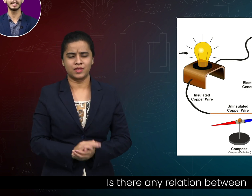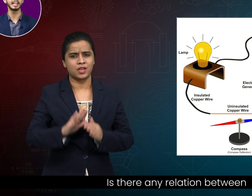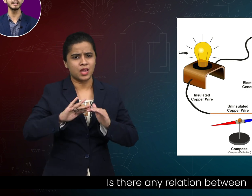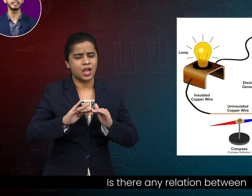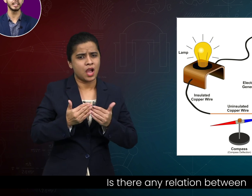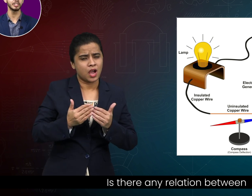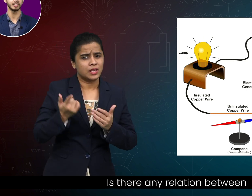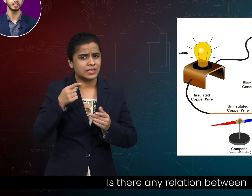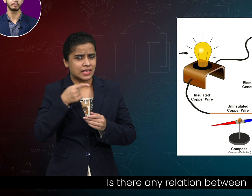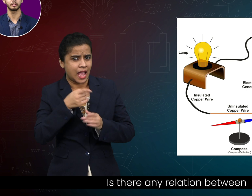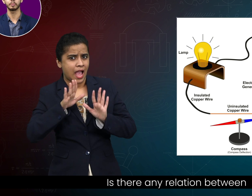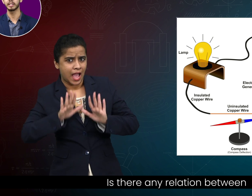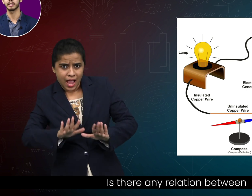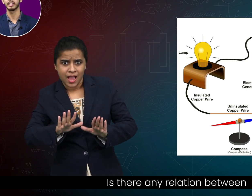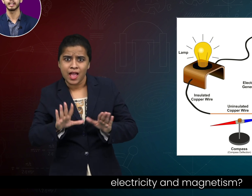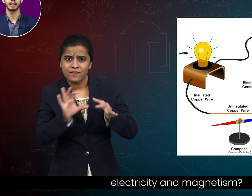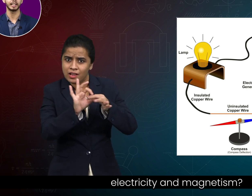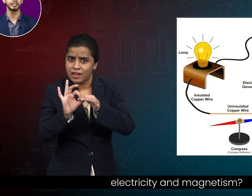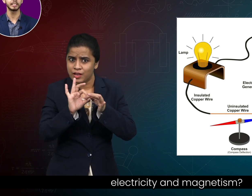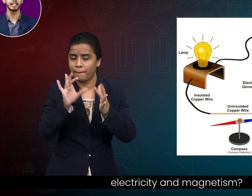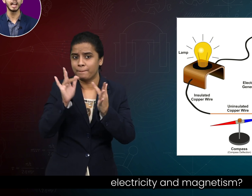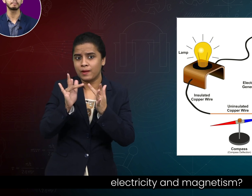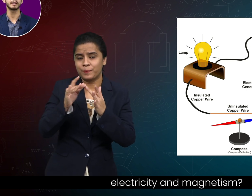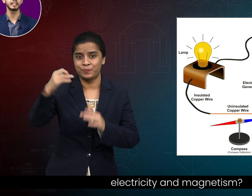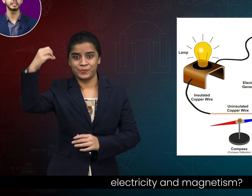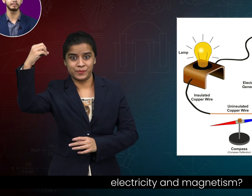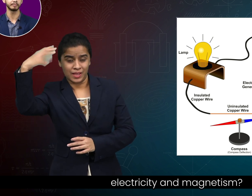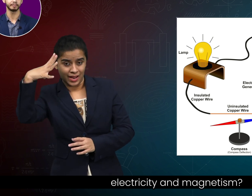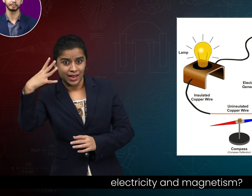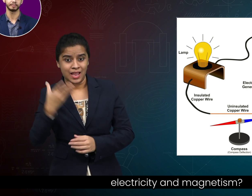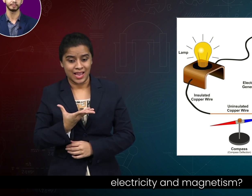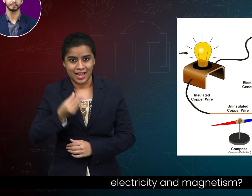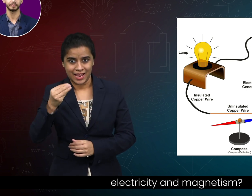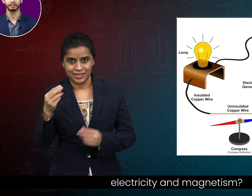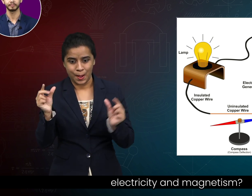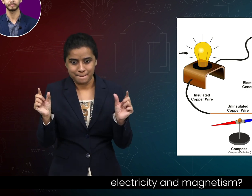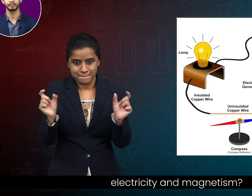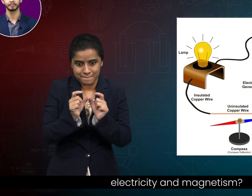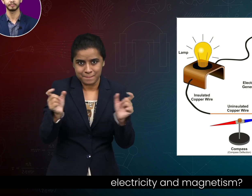Is there any relation between electricity and magnetism?